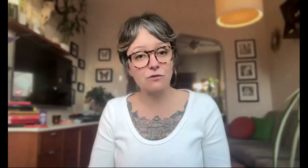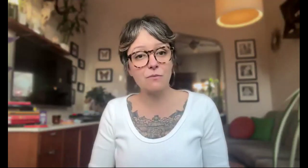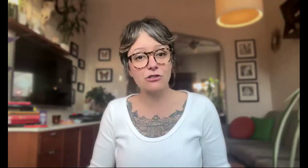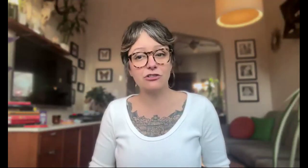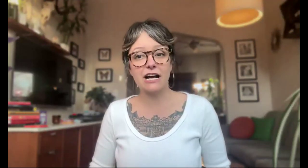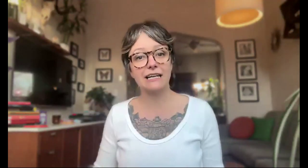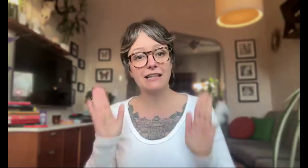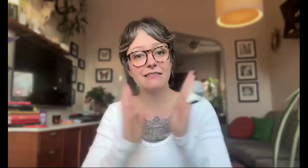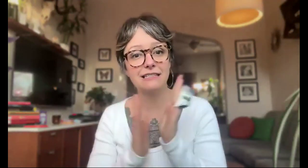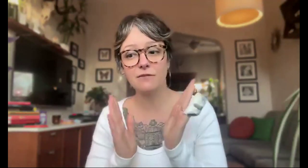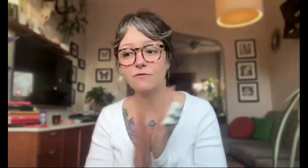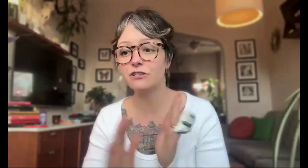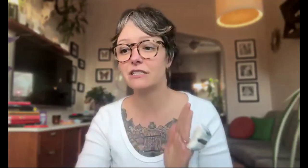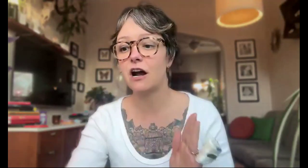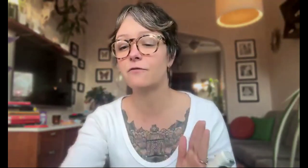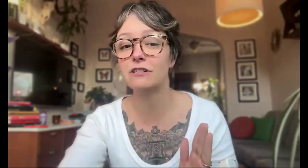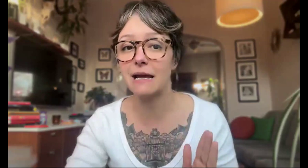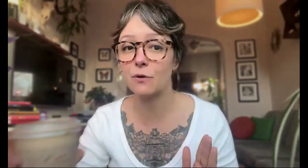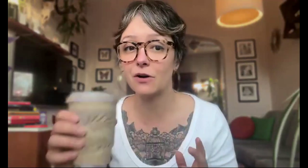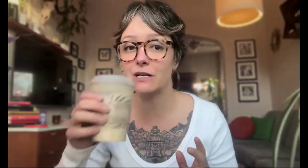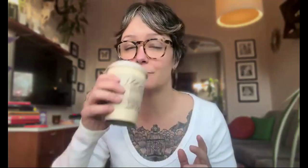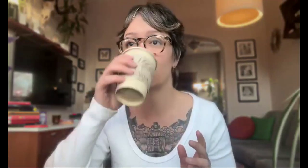to do an emotional check-in. This is our first game that we're going to play.